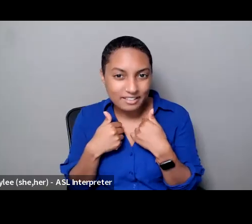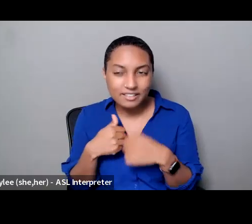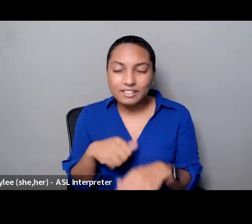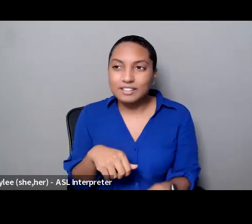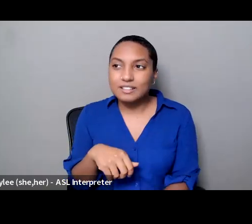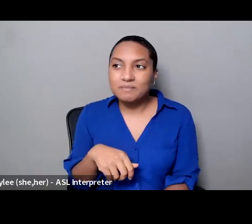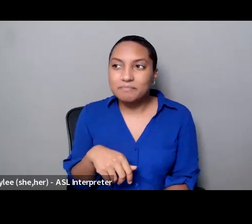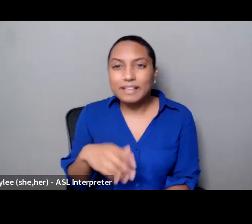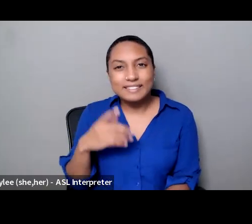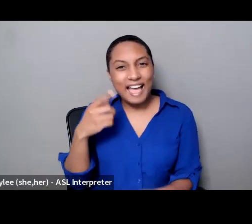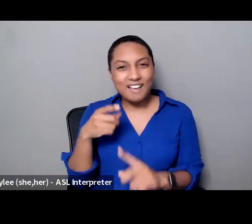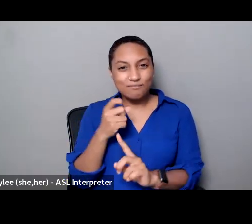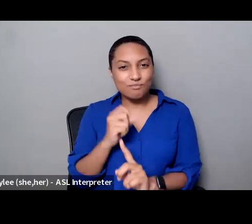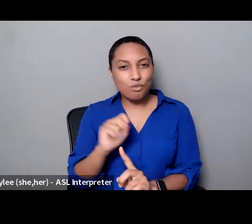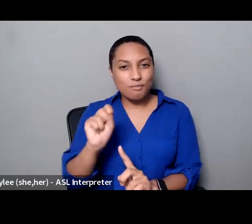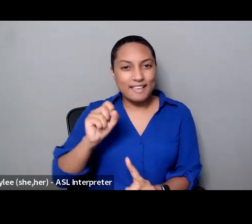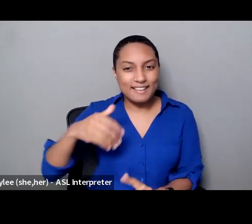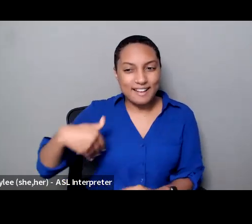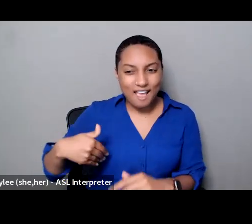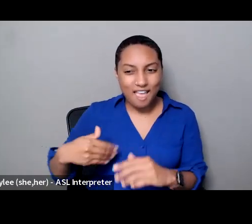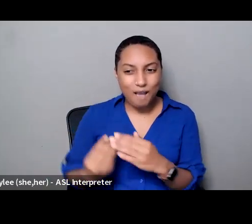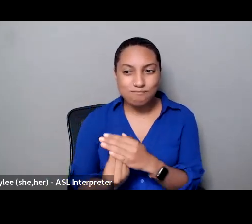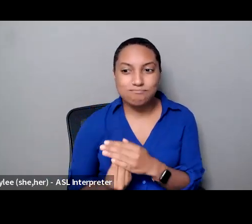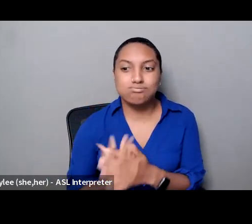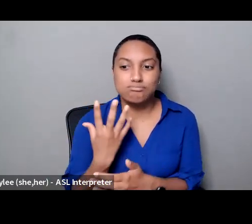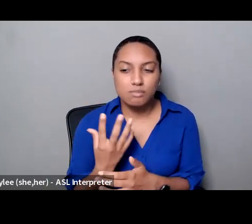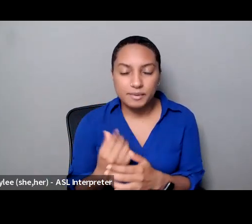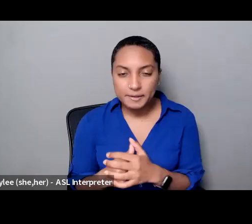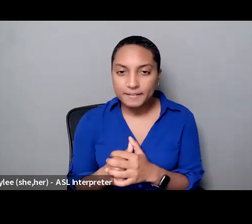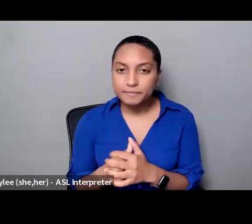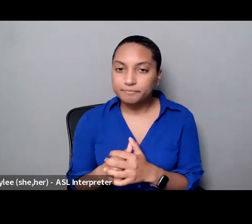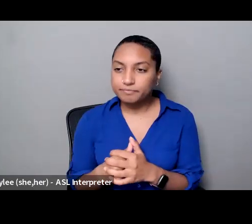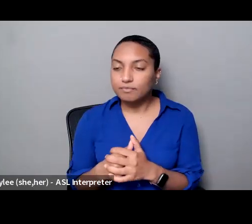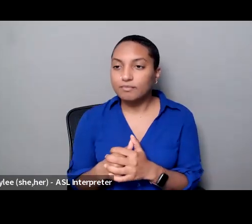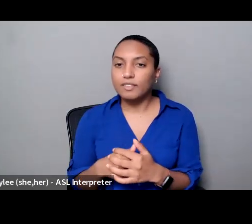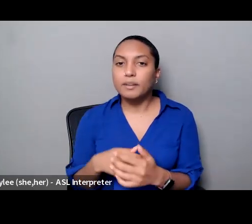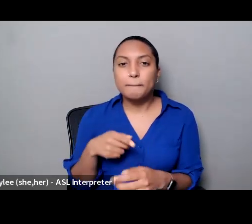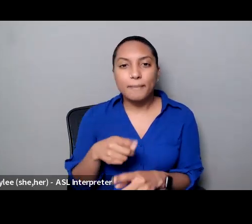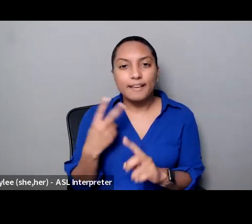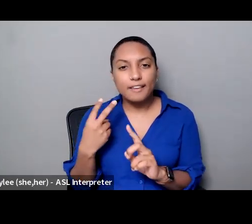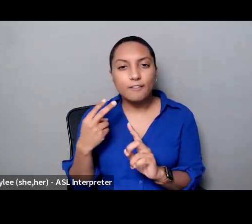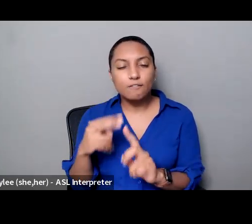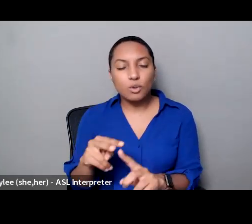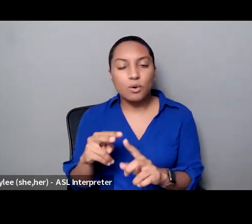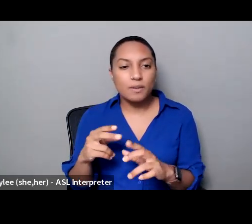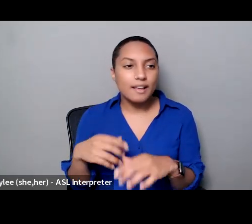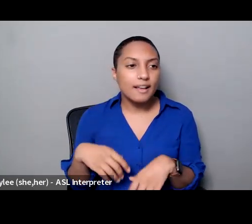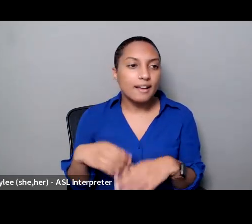who were viewed as clients and perpetual patients.